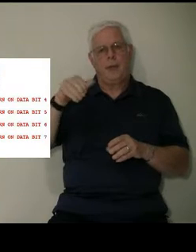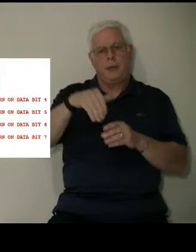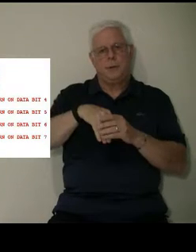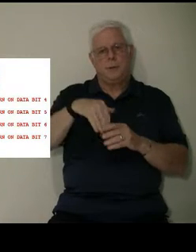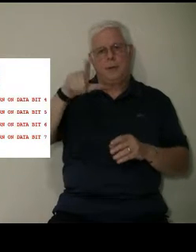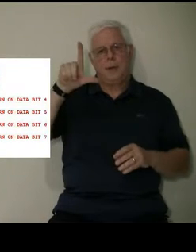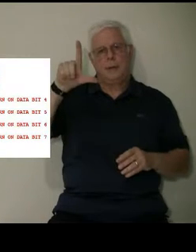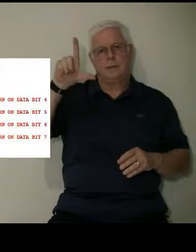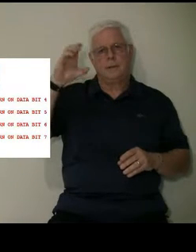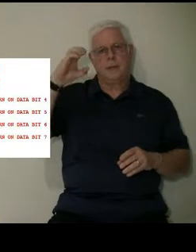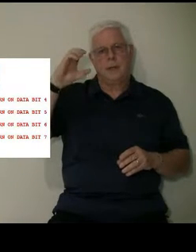into the LCD.